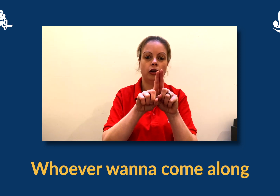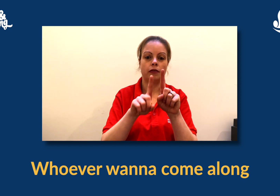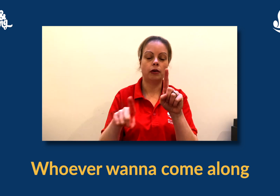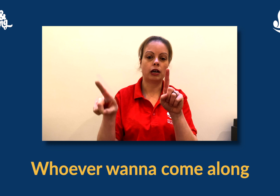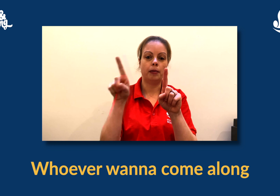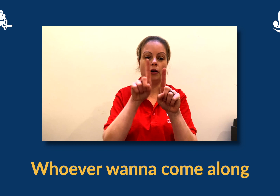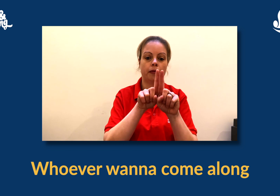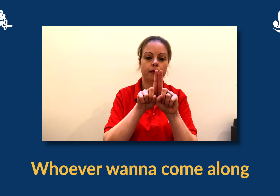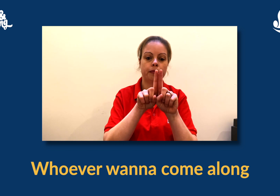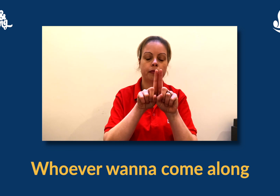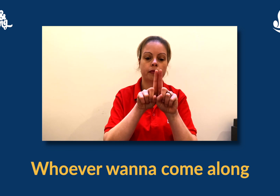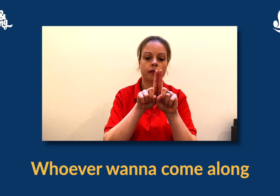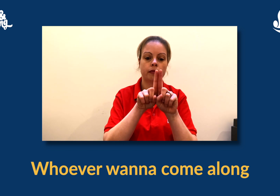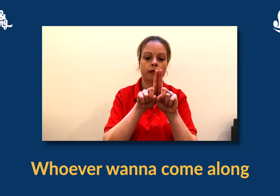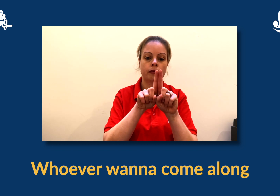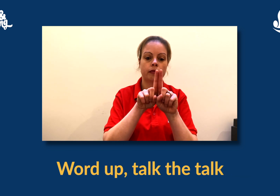crowd, whoever want to come along.